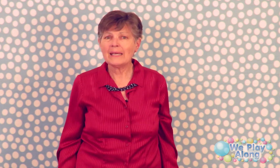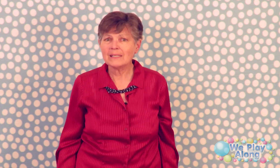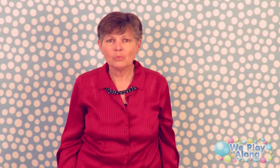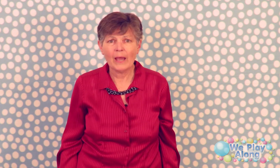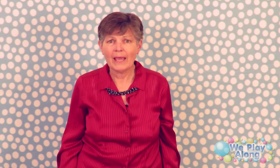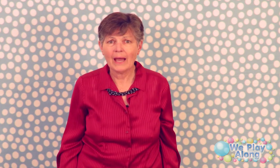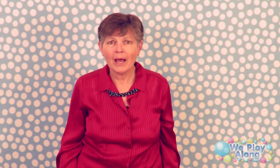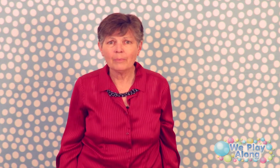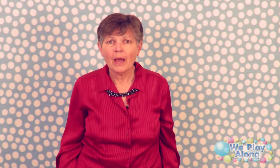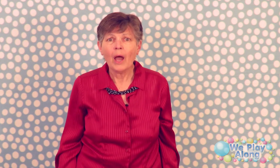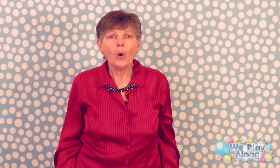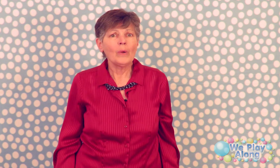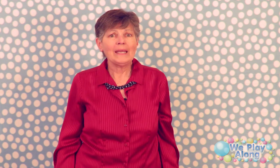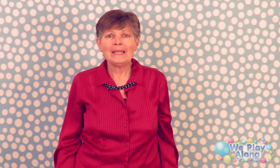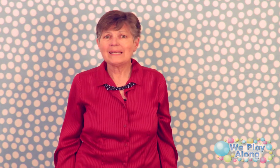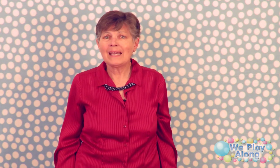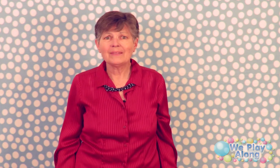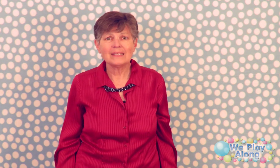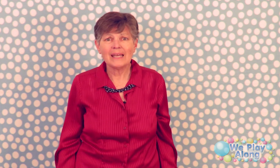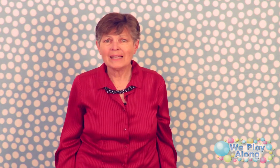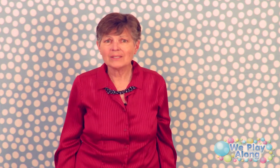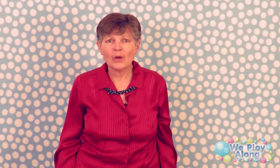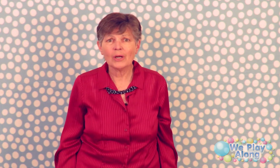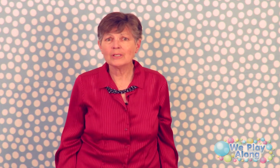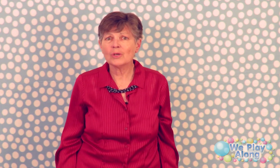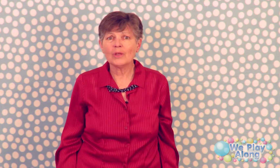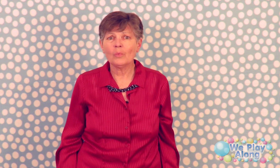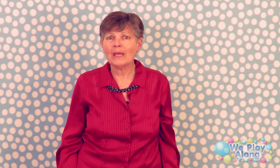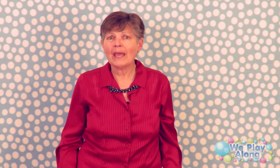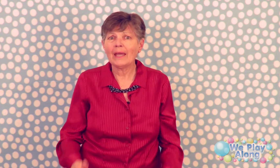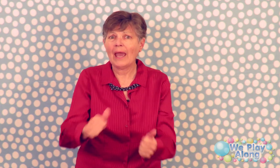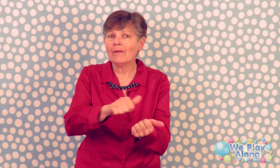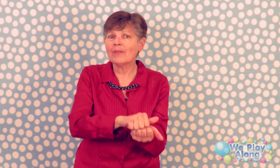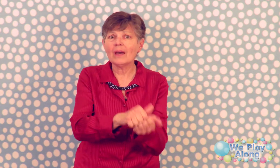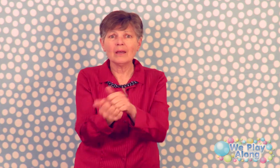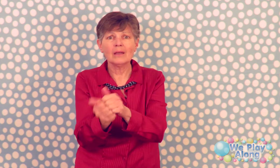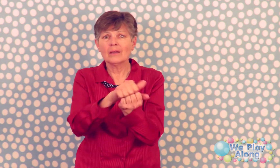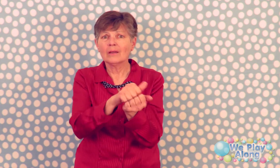"Please wake up. We need to get the day started so that we can have